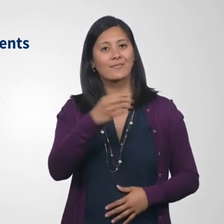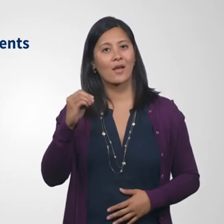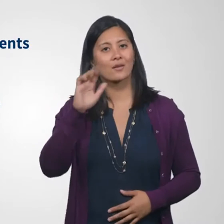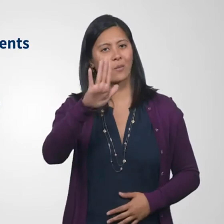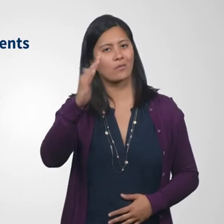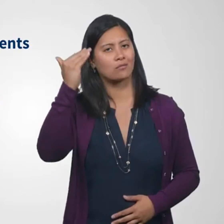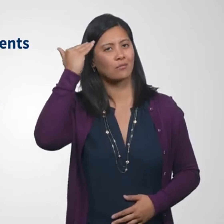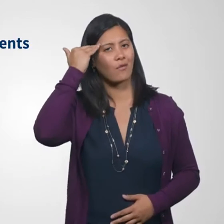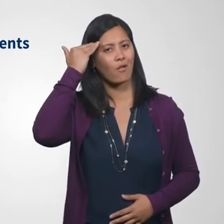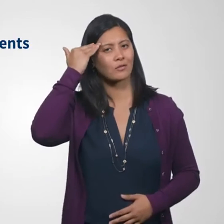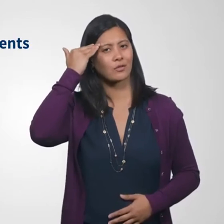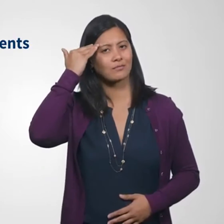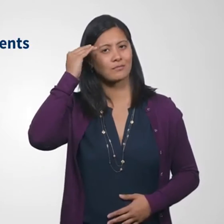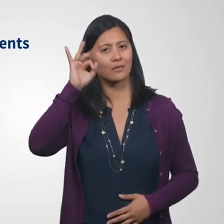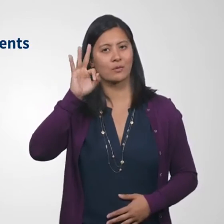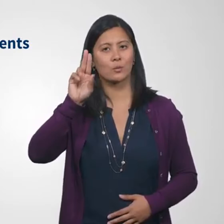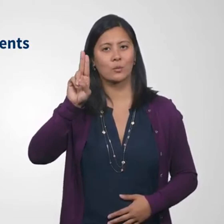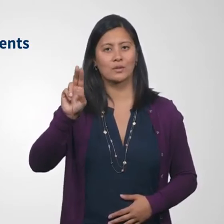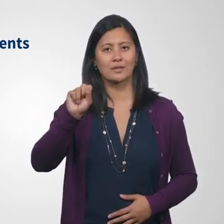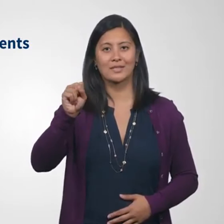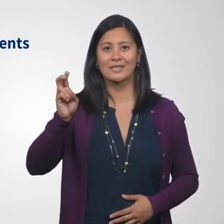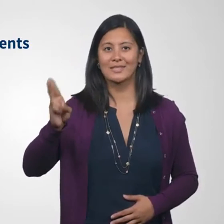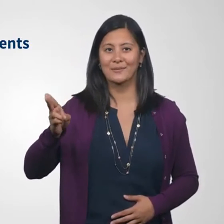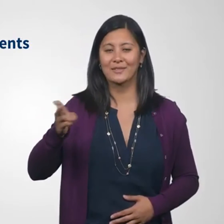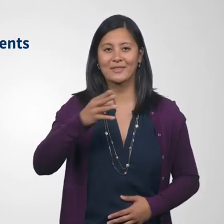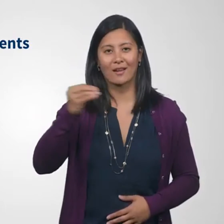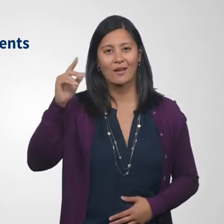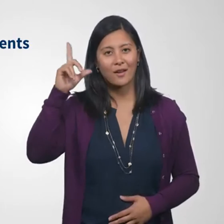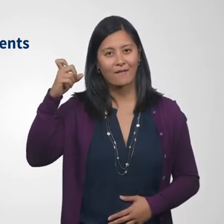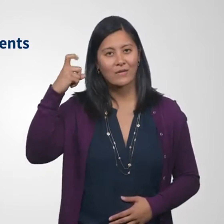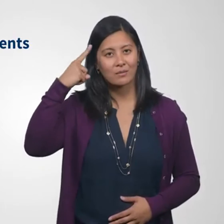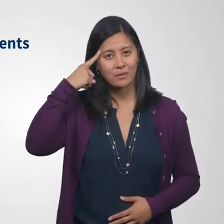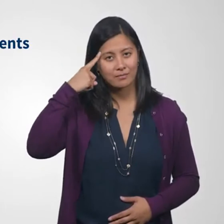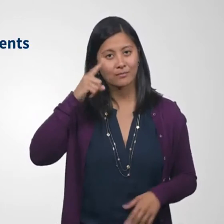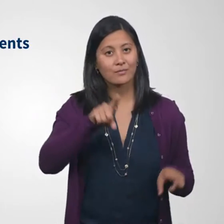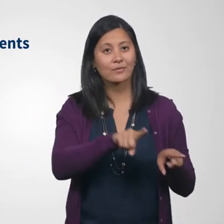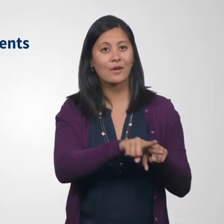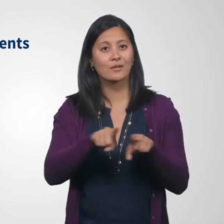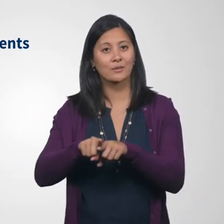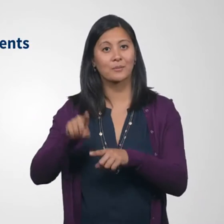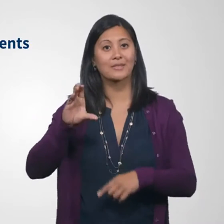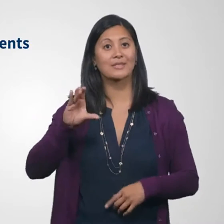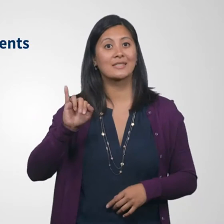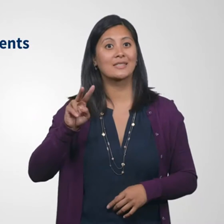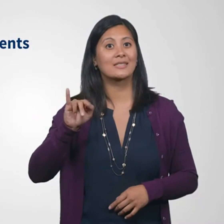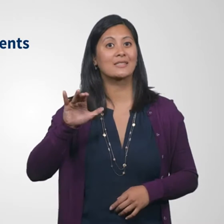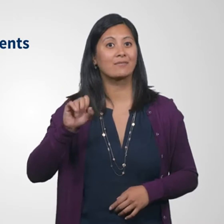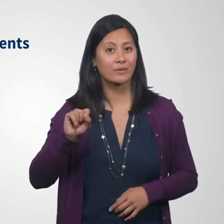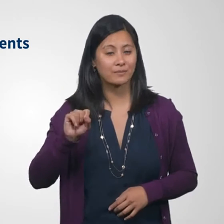speak English, as well as a knowledge of U.S. history and government, also known as